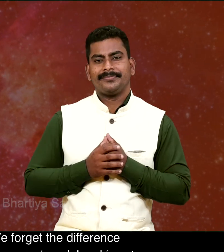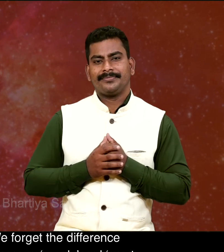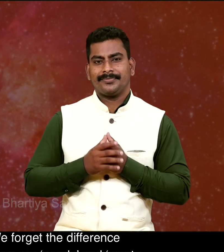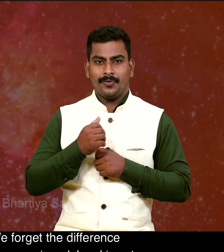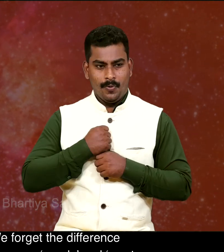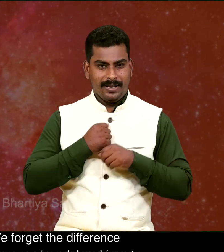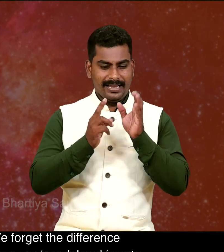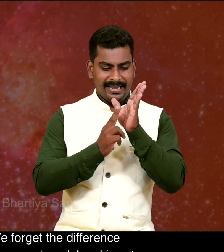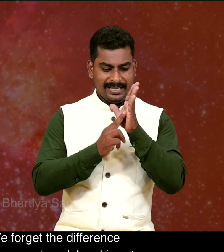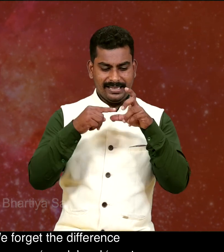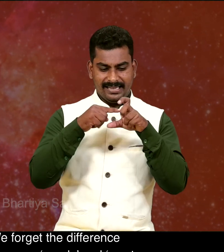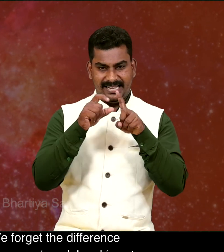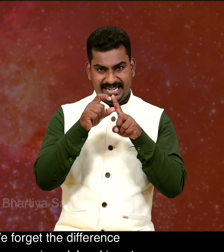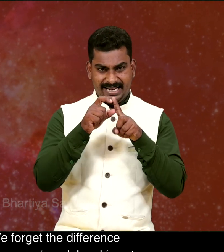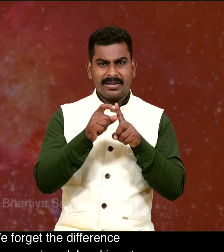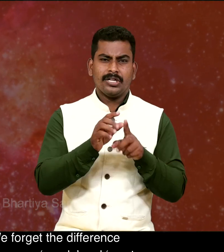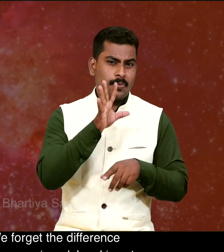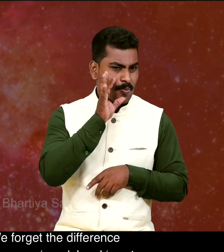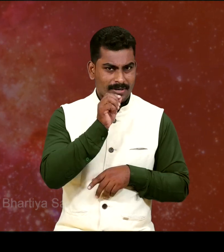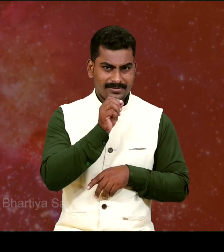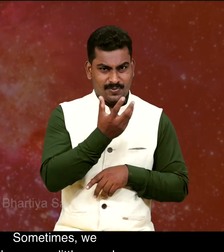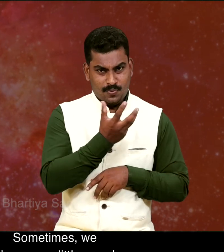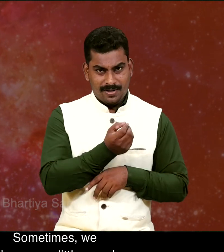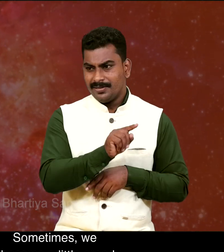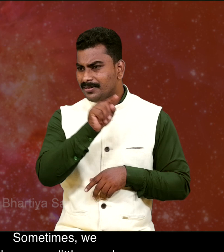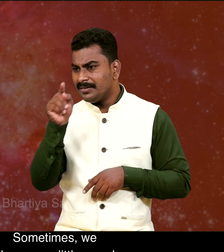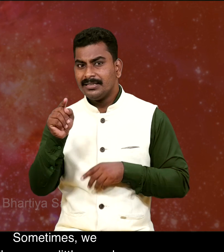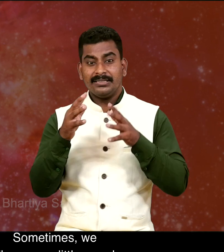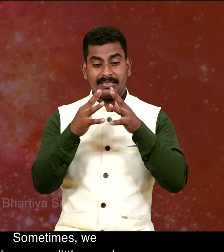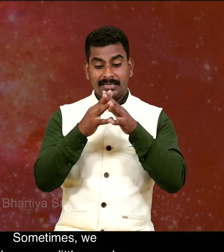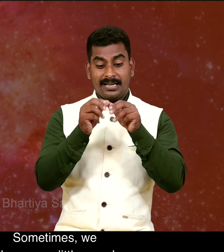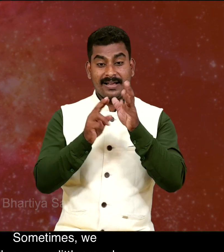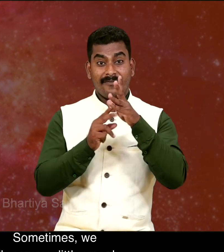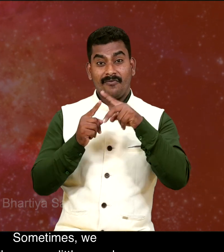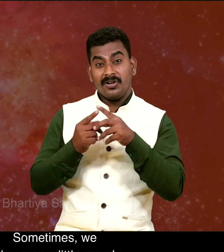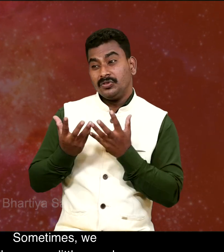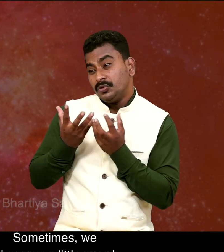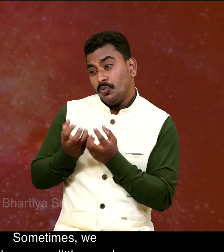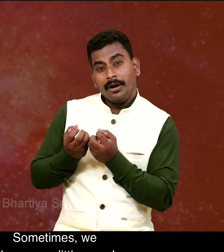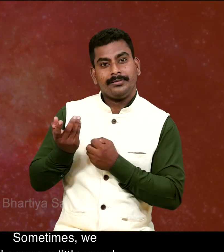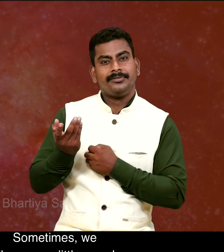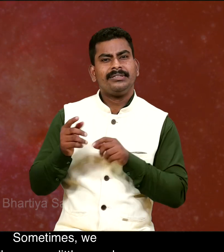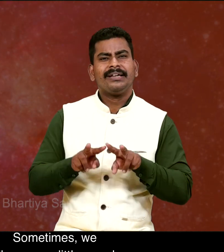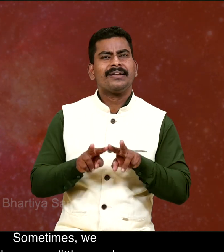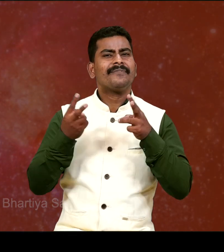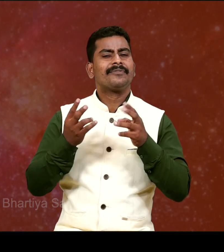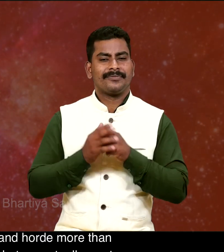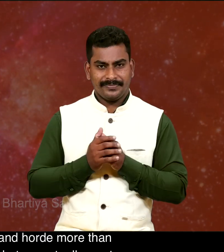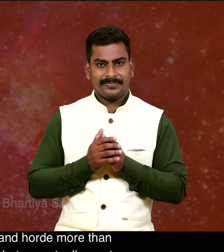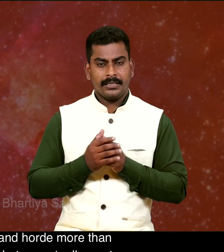and wants. Sometimes we all become a little greedy and hoard more than